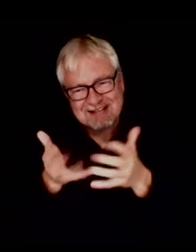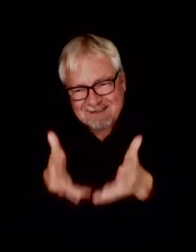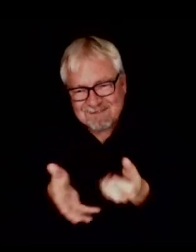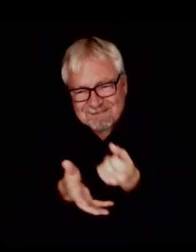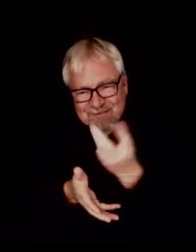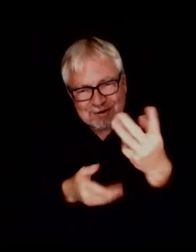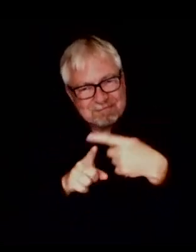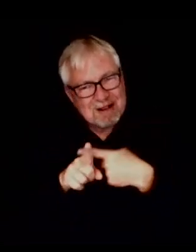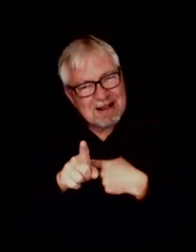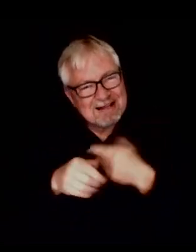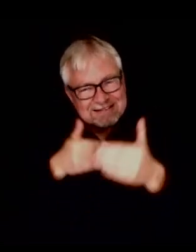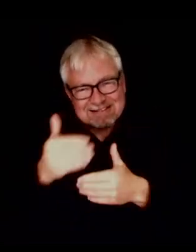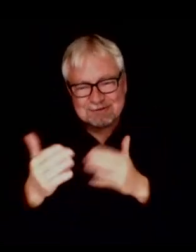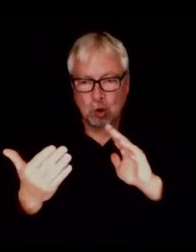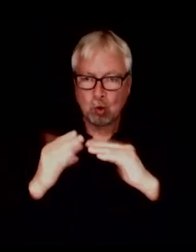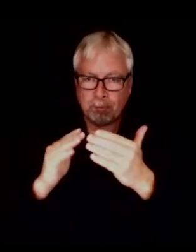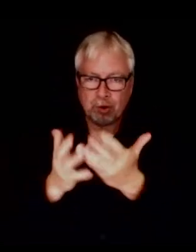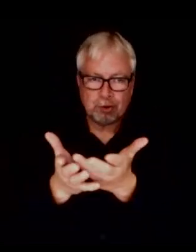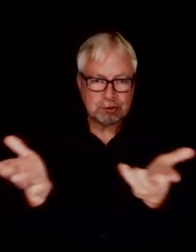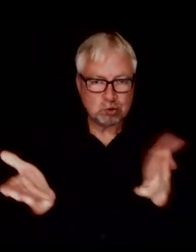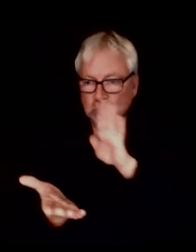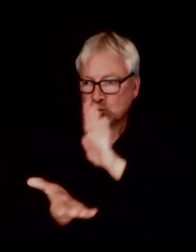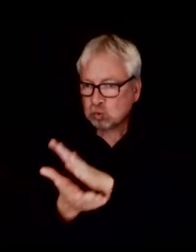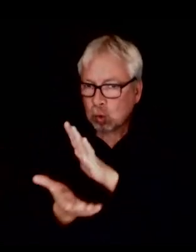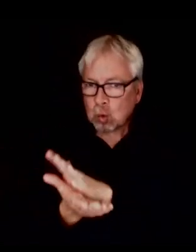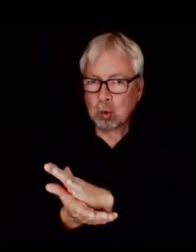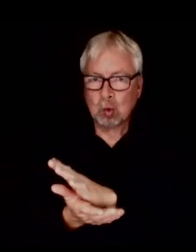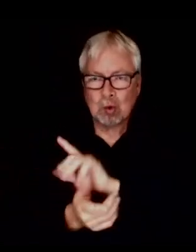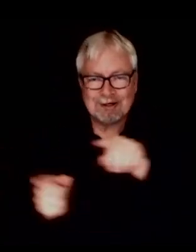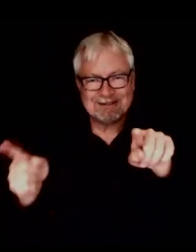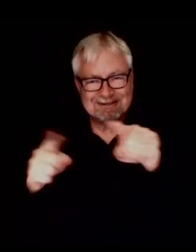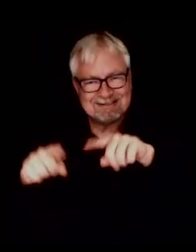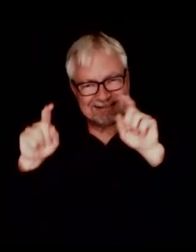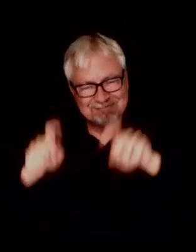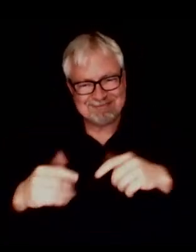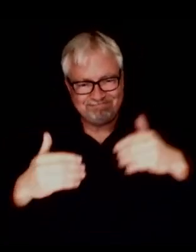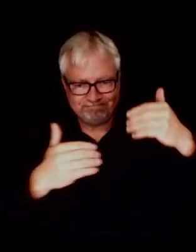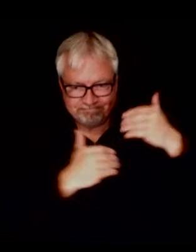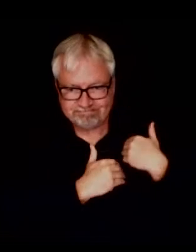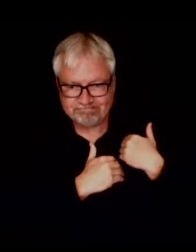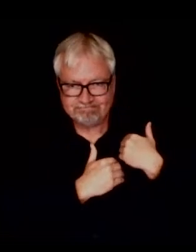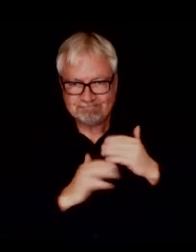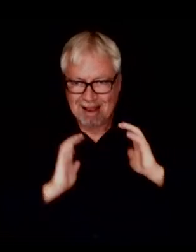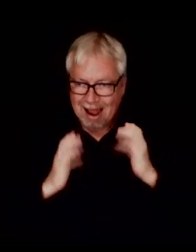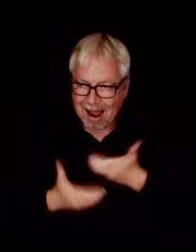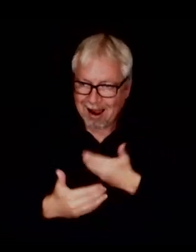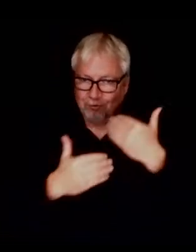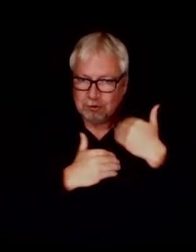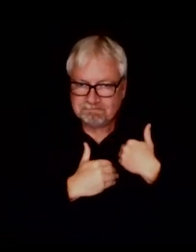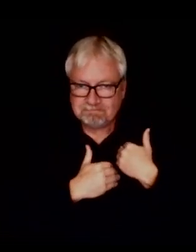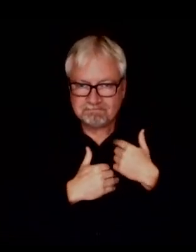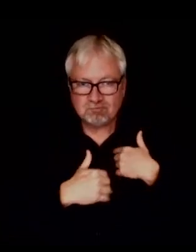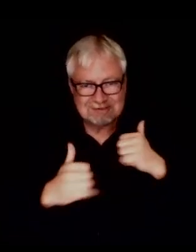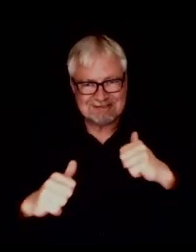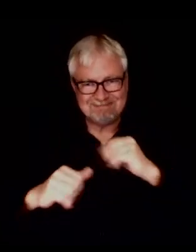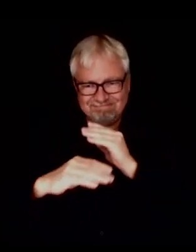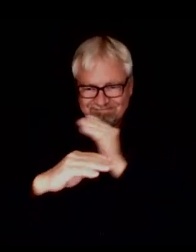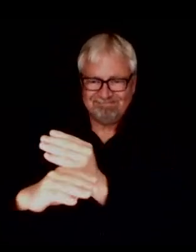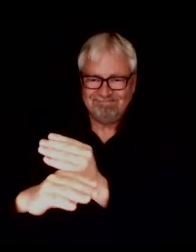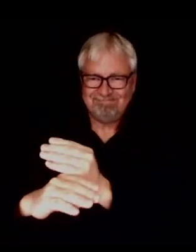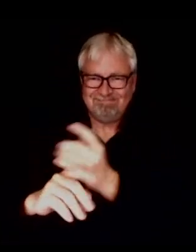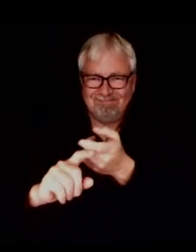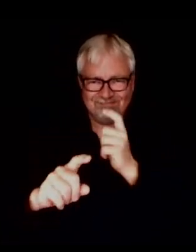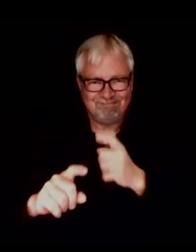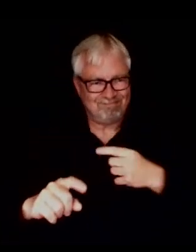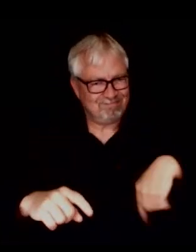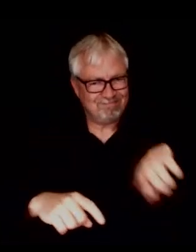schools, is up to all of us. We can protect the progress we've made, and we can minimize the problems that we are beginning